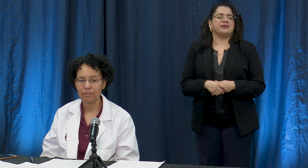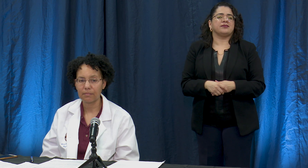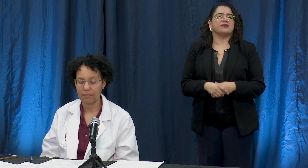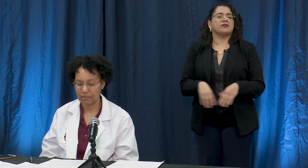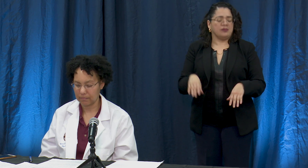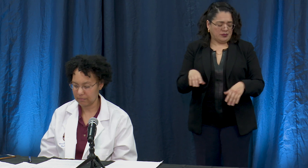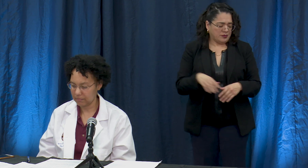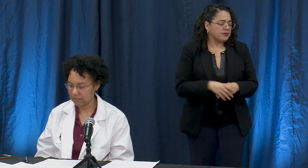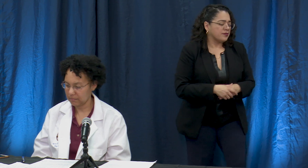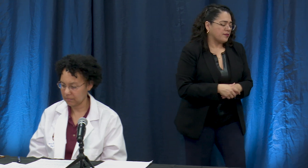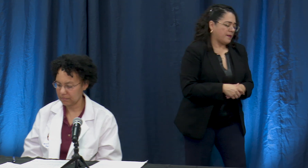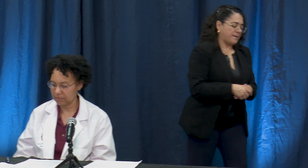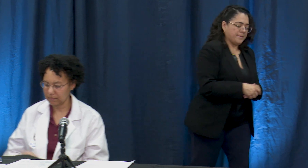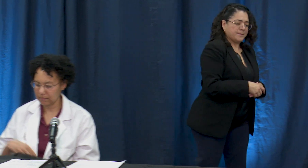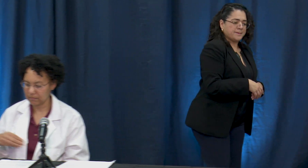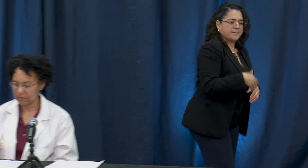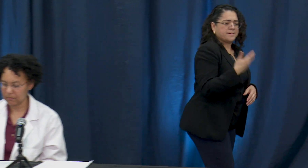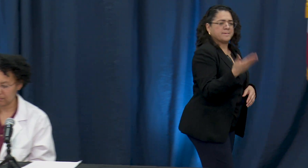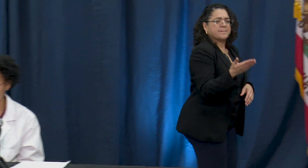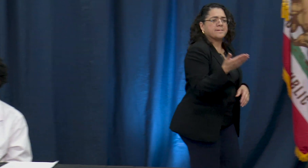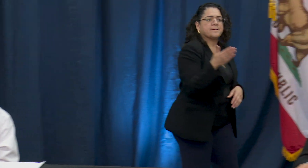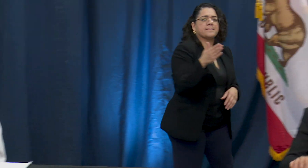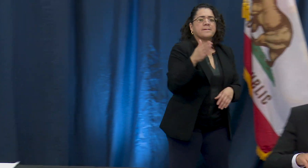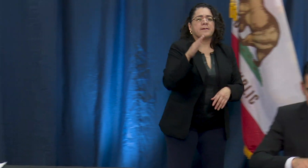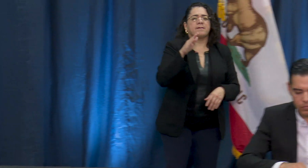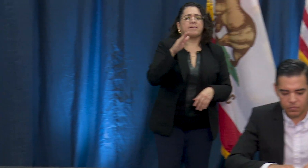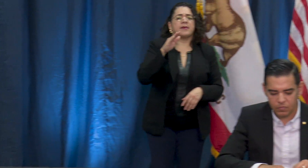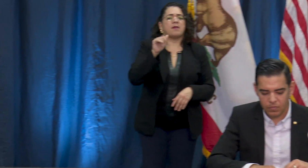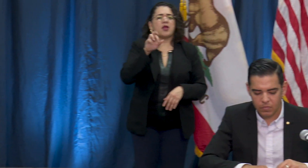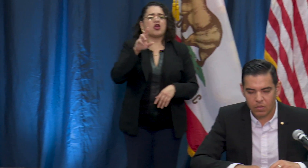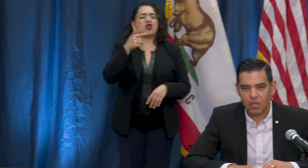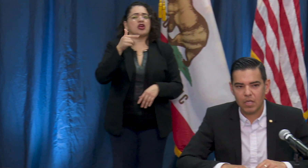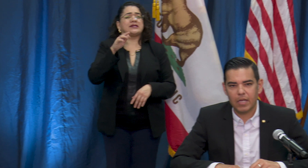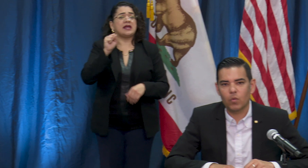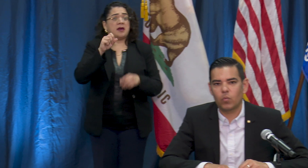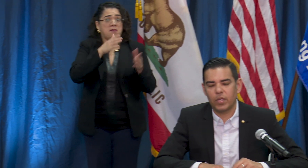Mayor Garcia, does the city plan on expanding drive-through testing soon?